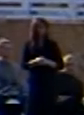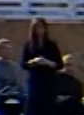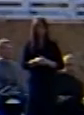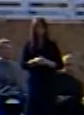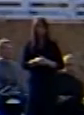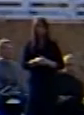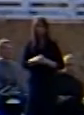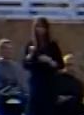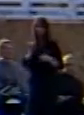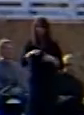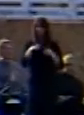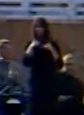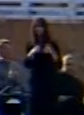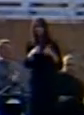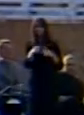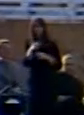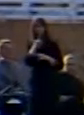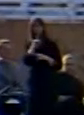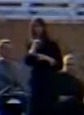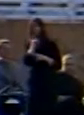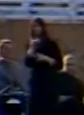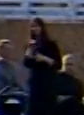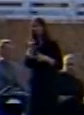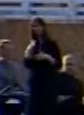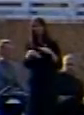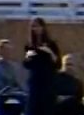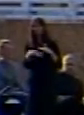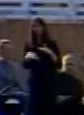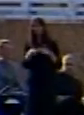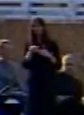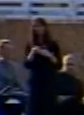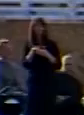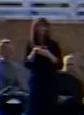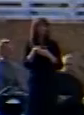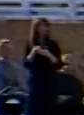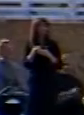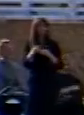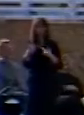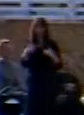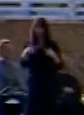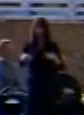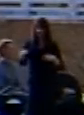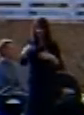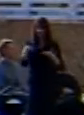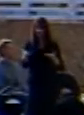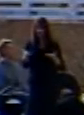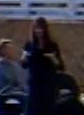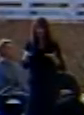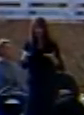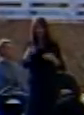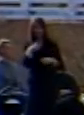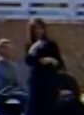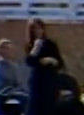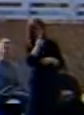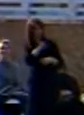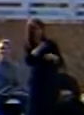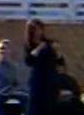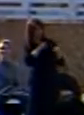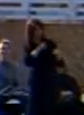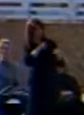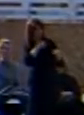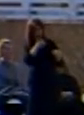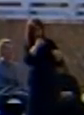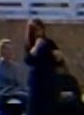presented today. And this award is really fundamental, as the Major said. Here we are, we had Sergeant John